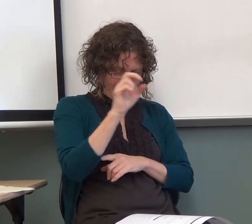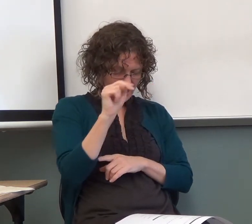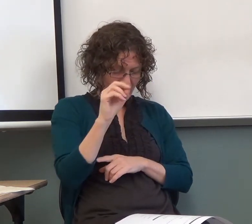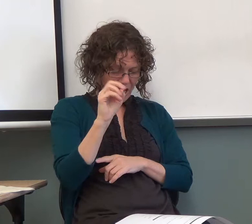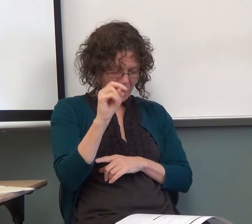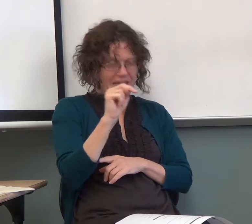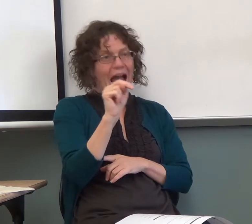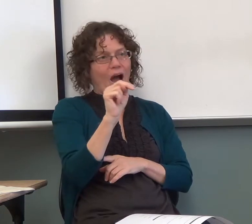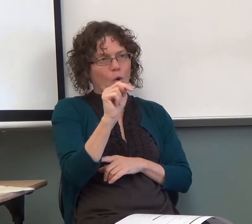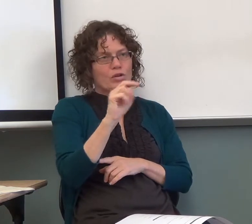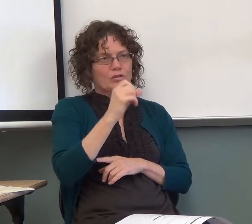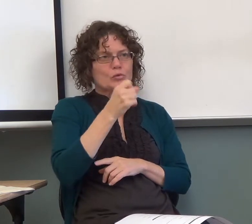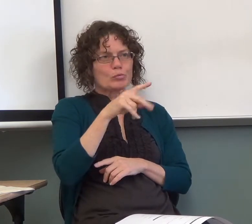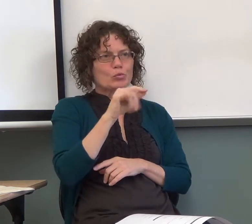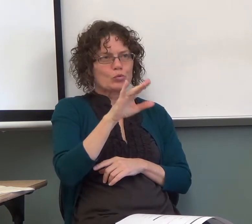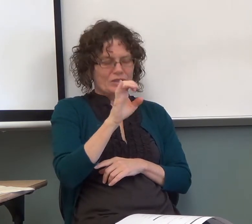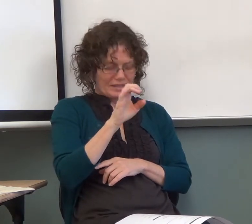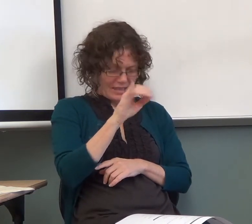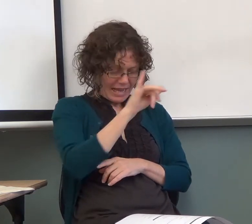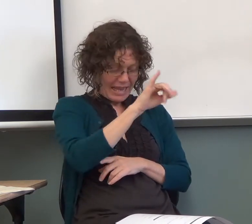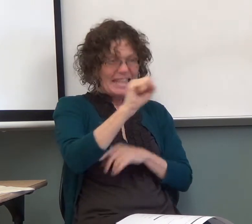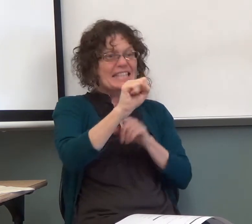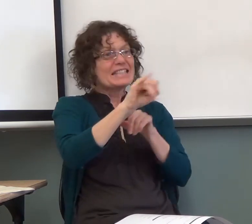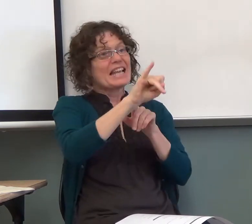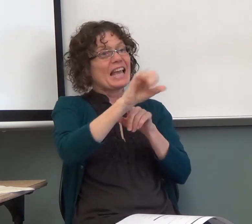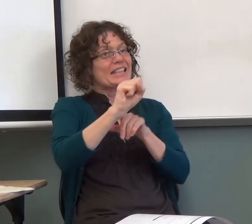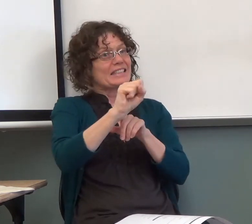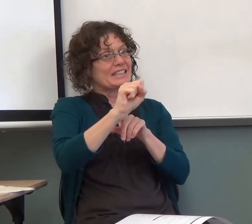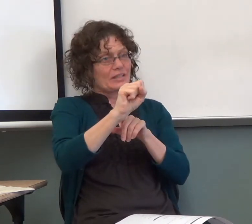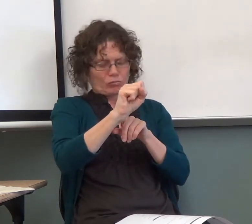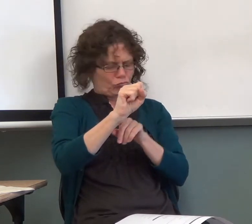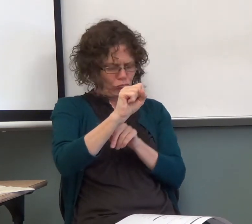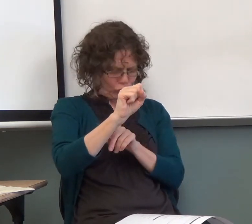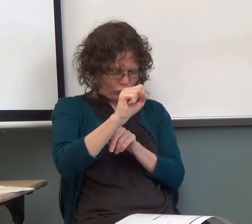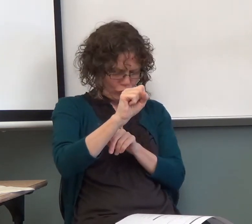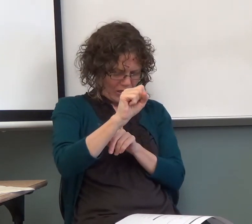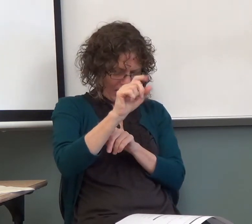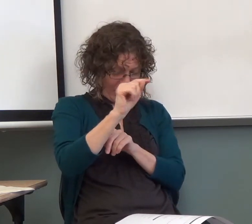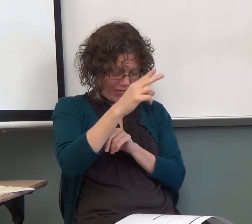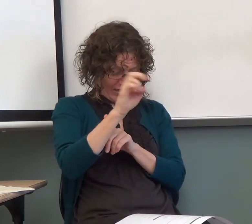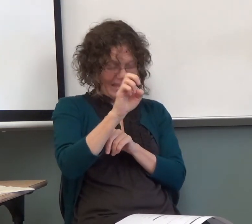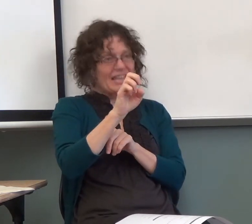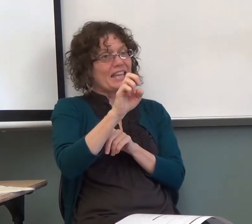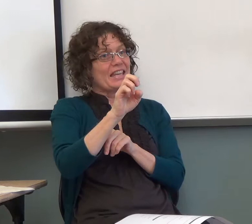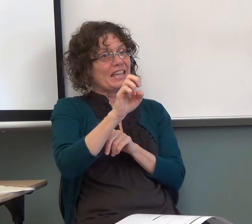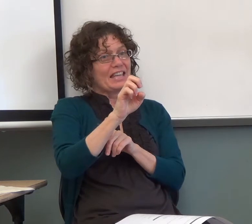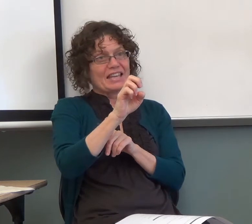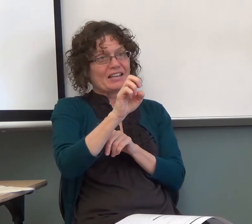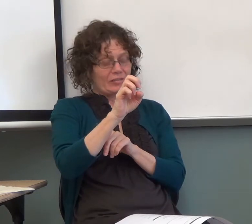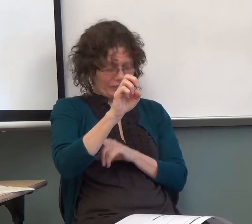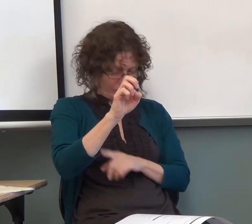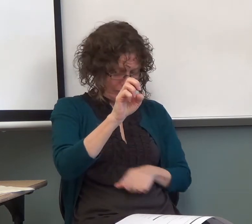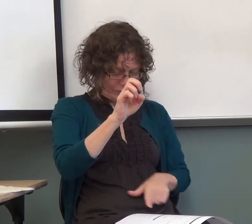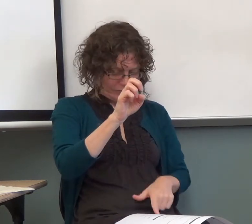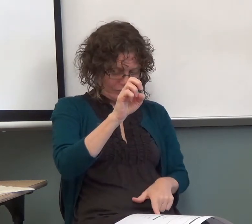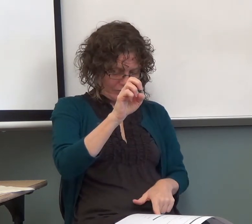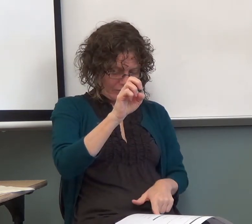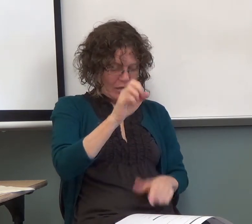So spruce is, what about is? No. No, the, how about that? How about most?